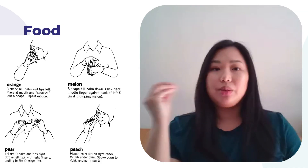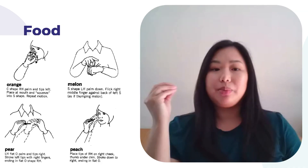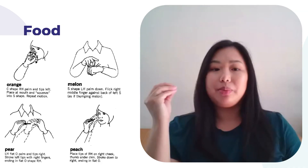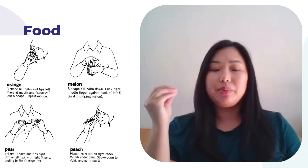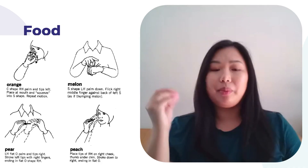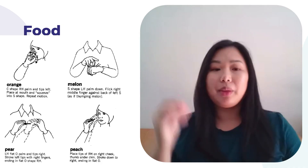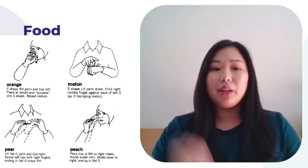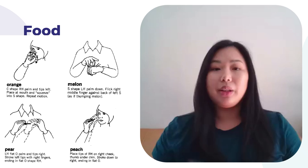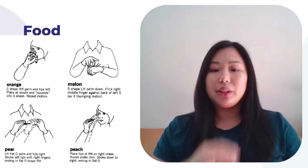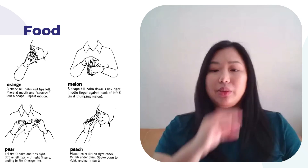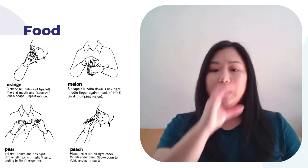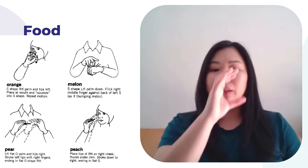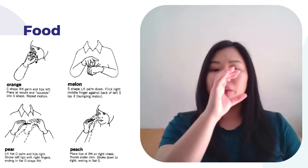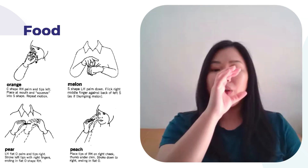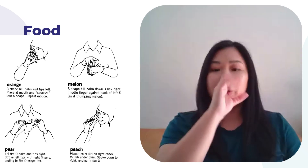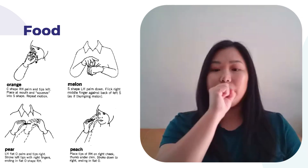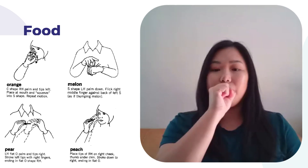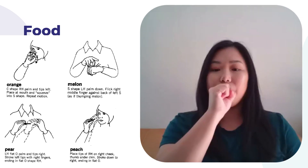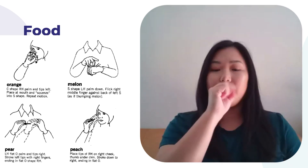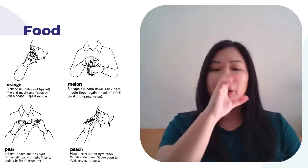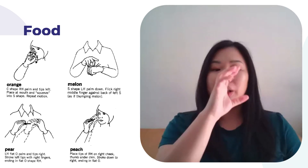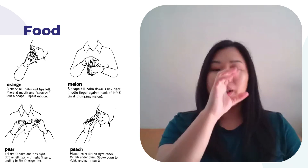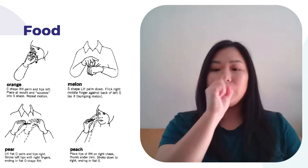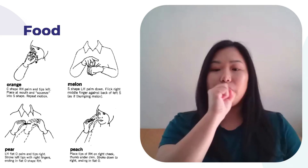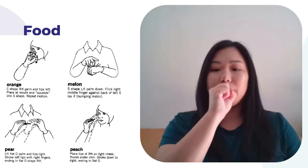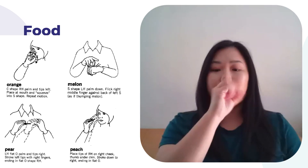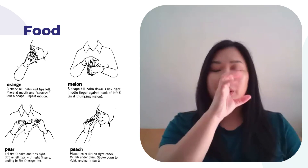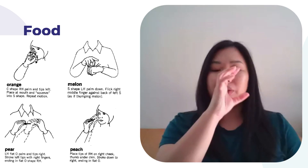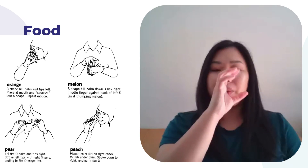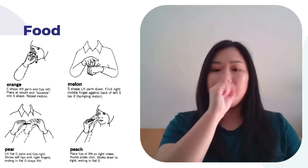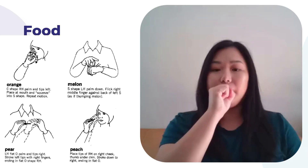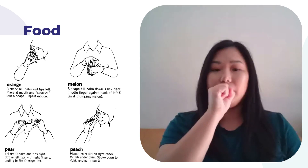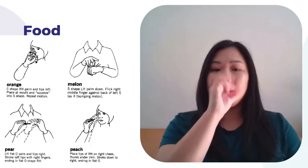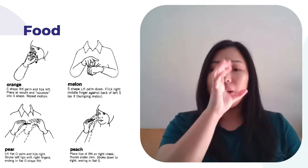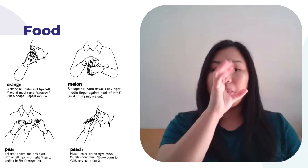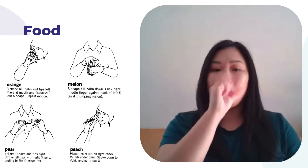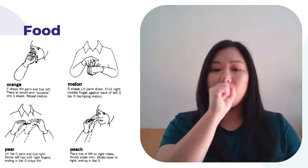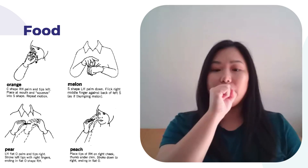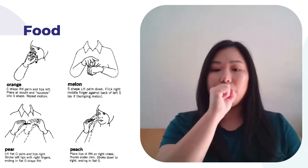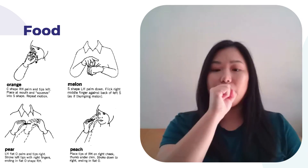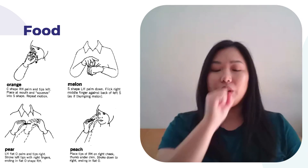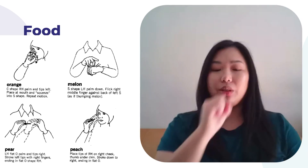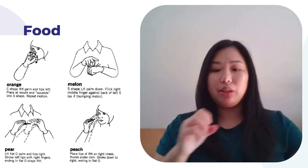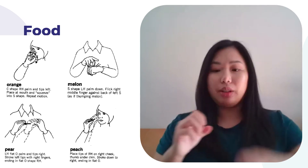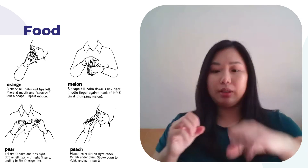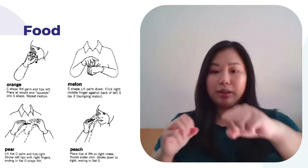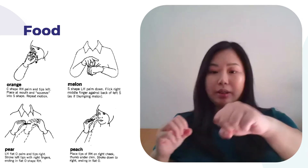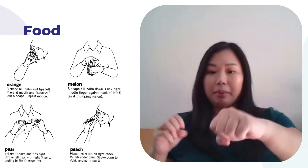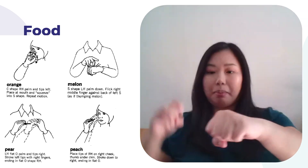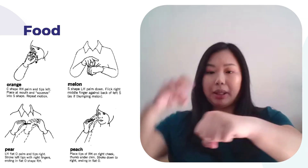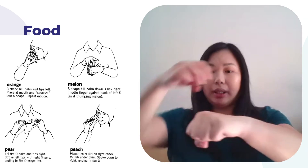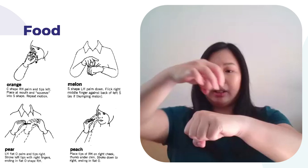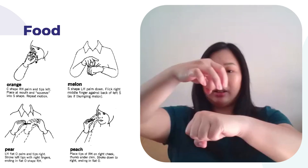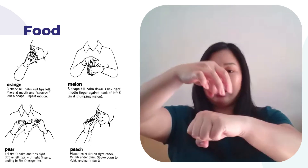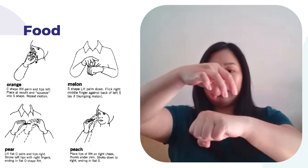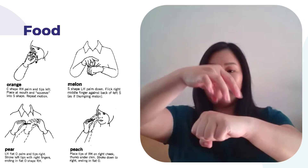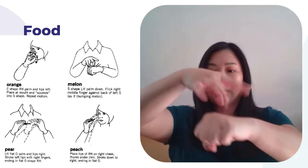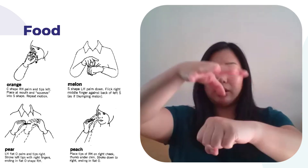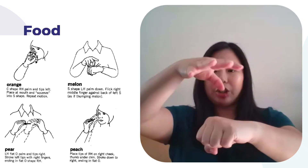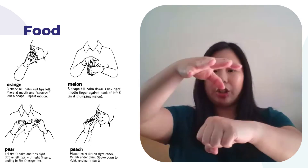Peach. So we have orange, squeeze in front of your mouth, orange.